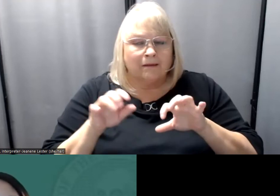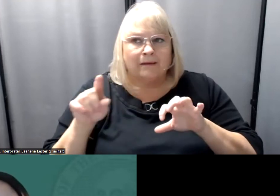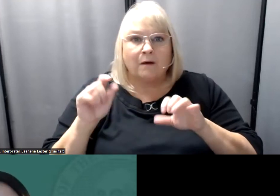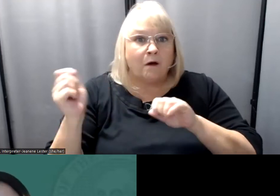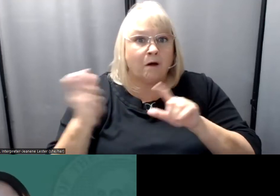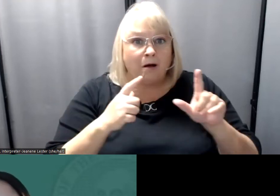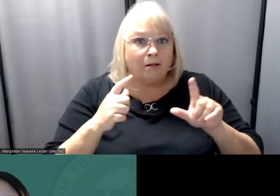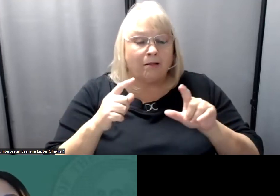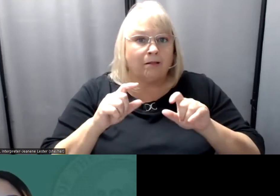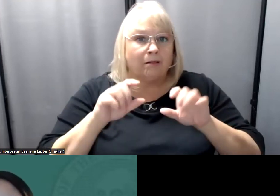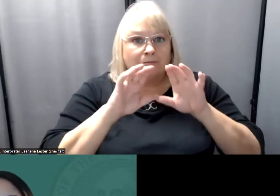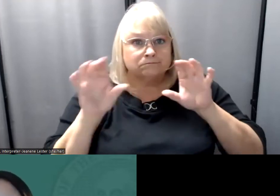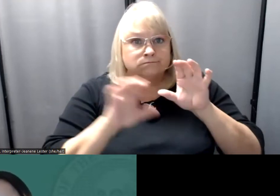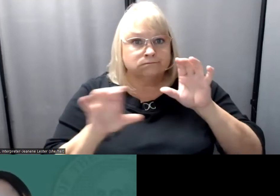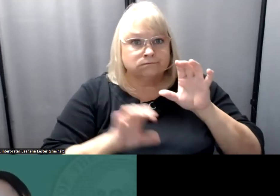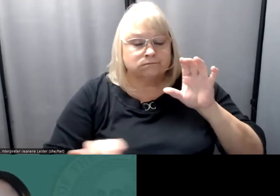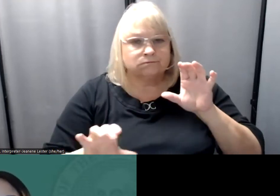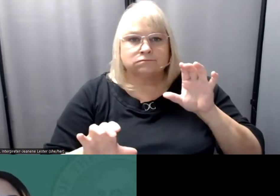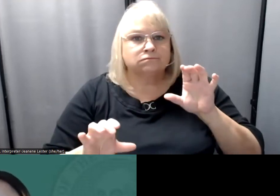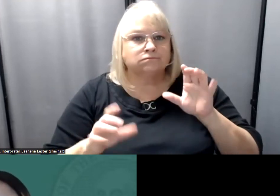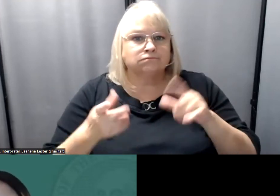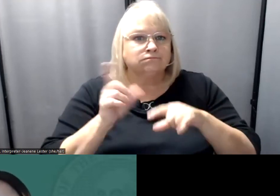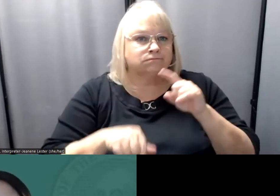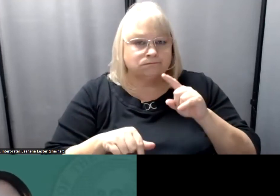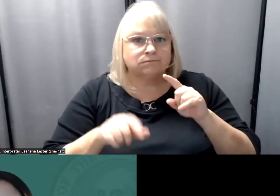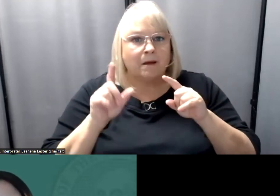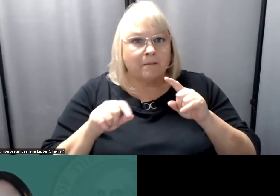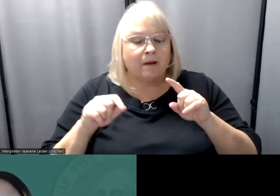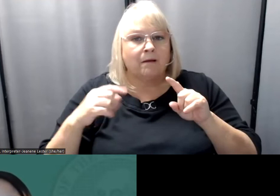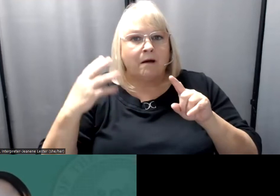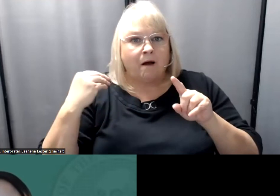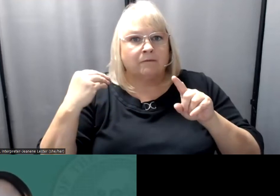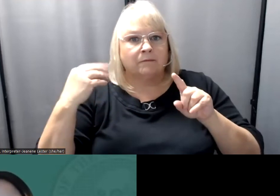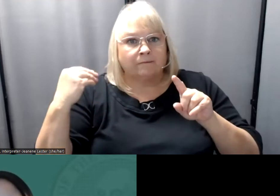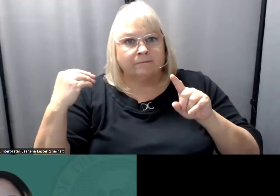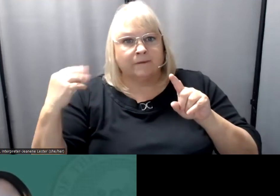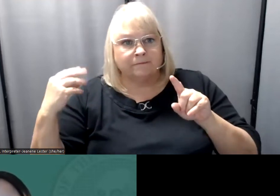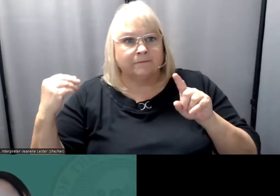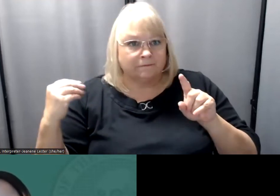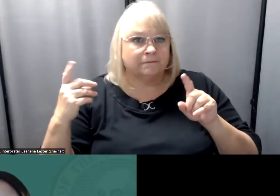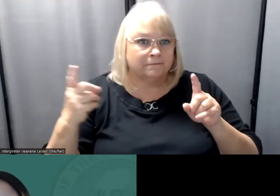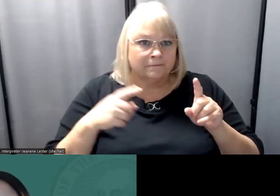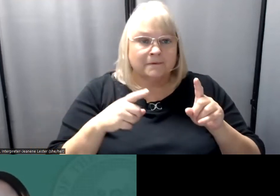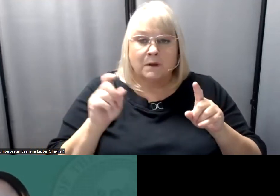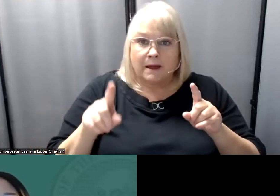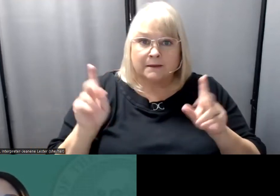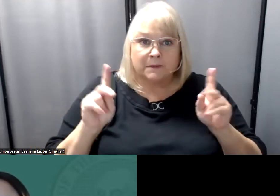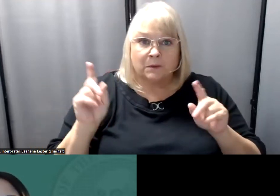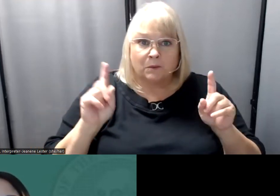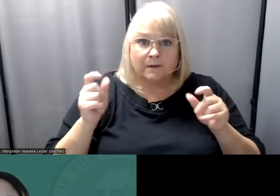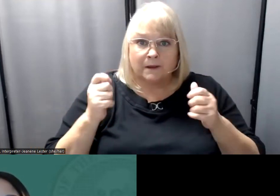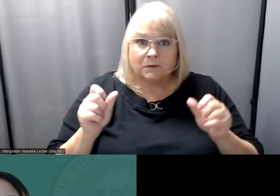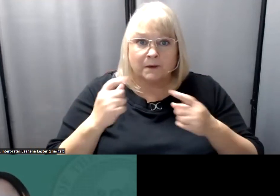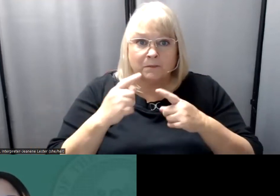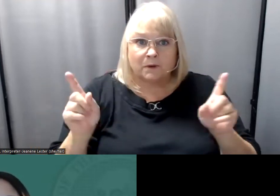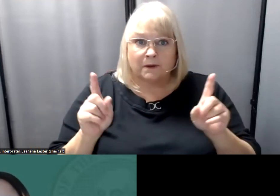I would check this out. You can ask people, where are they trying to broadcast from? Because